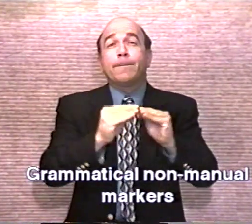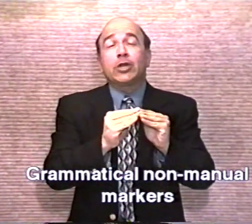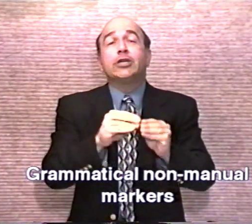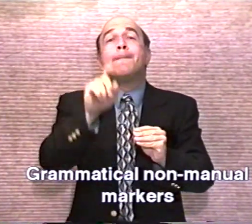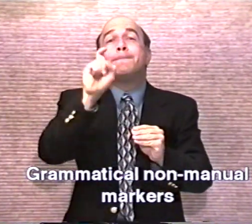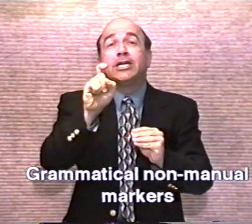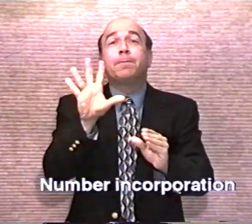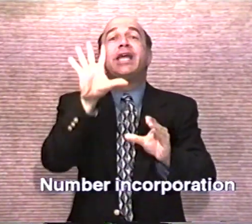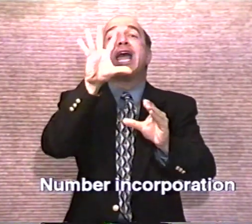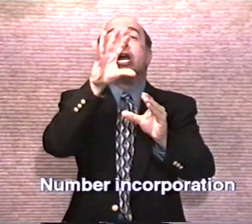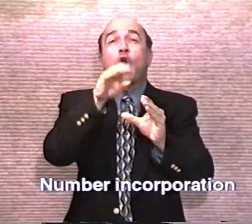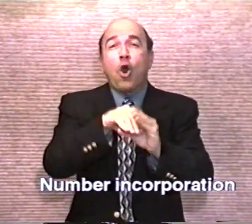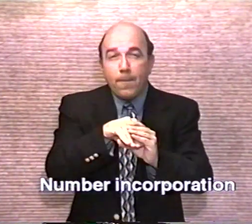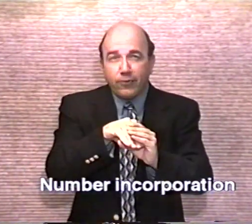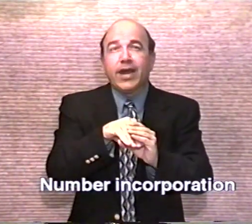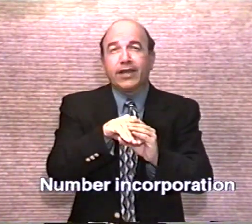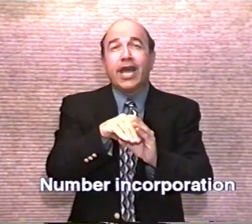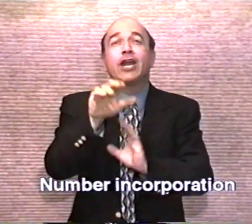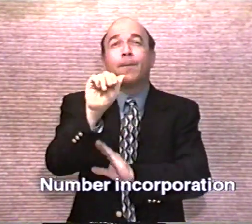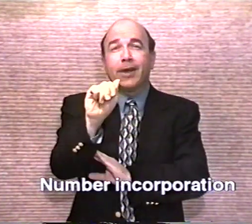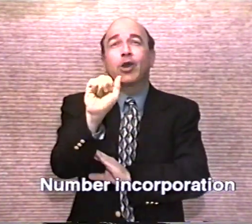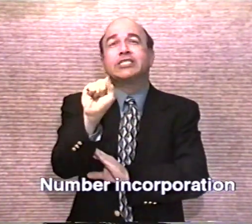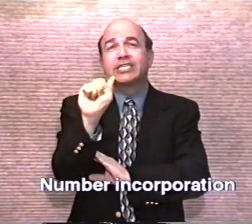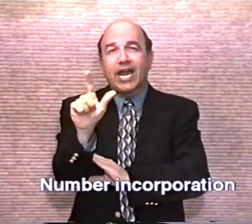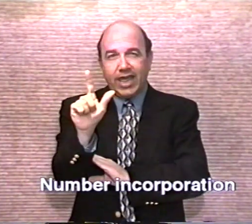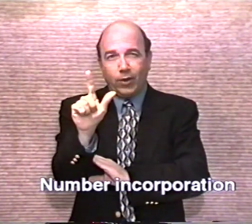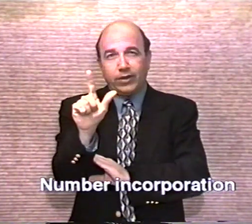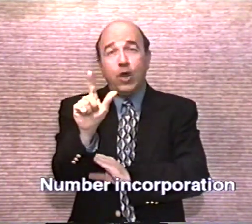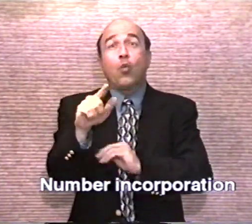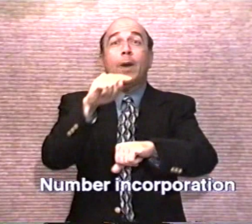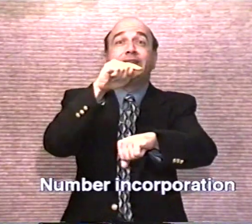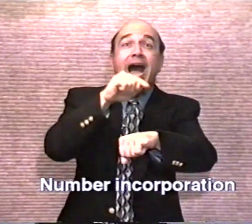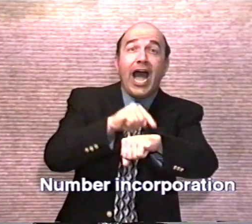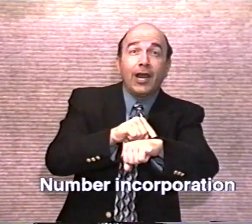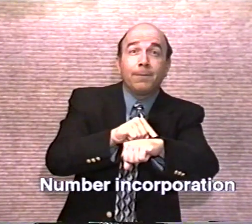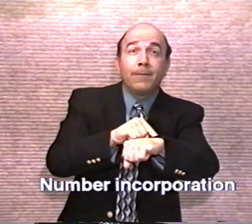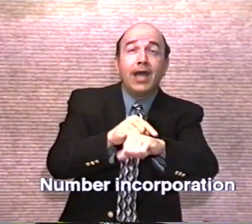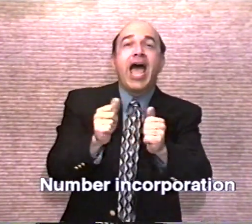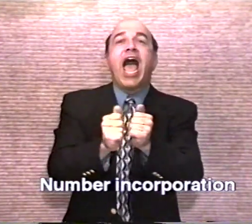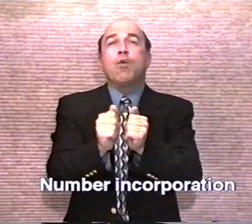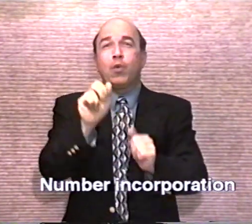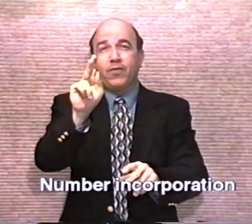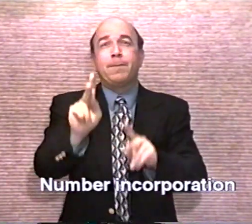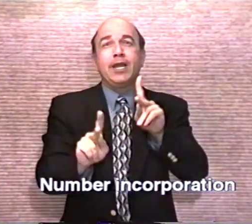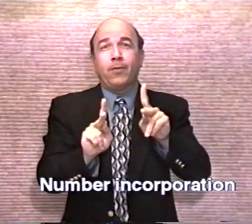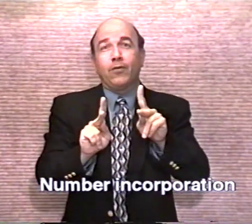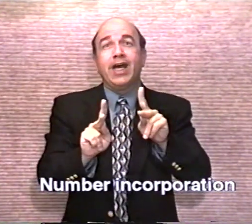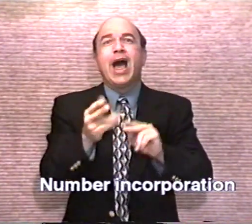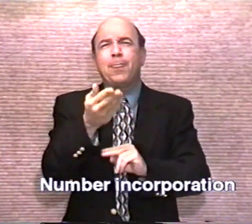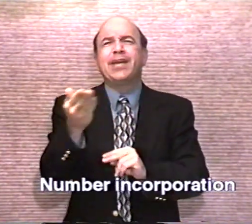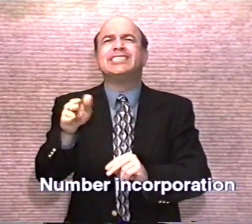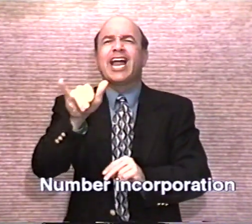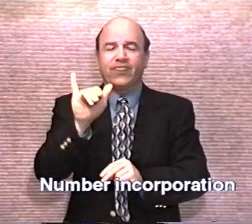Numbers must be incorporated in American Sign Language with time and with people and things like